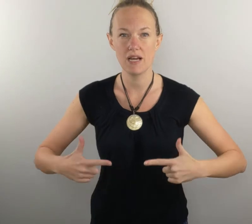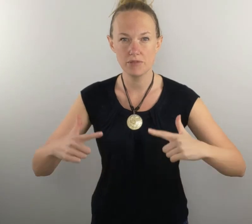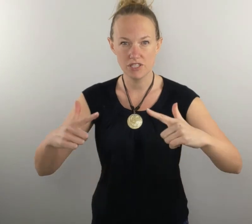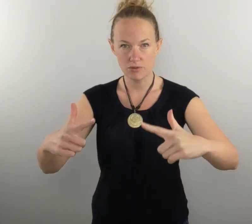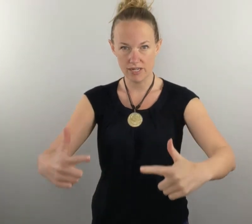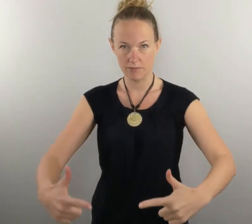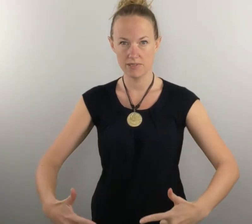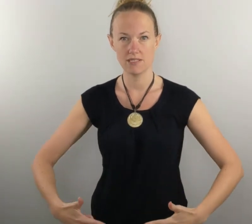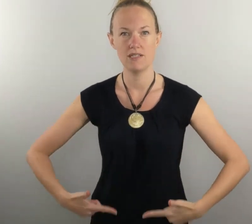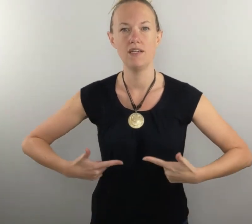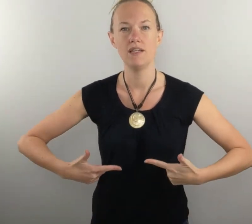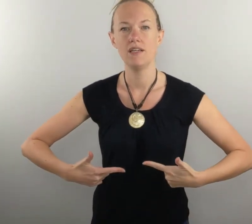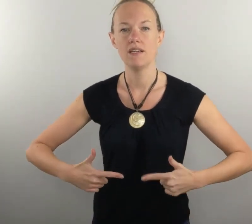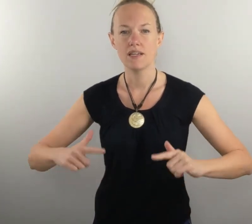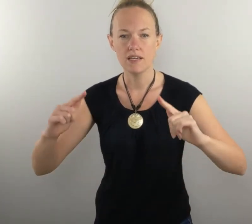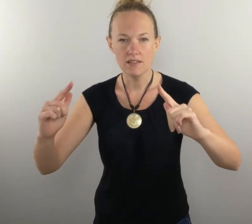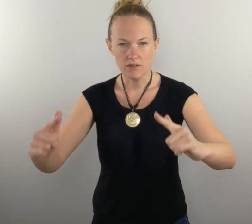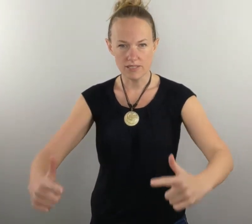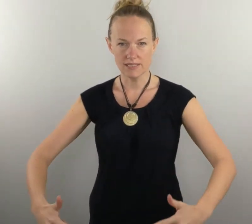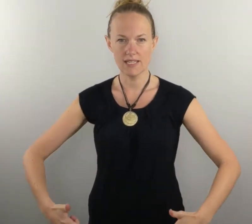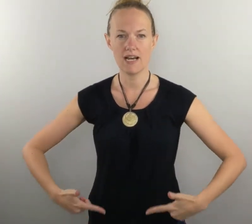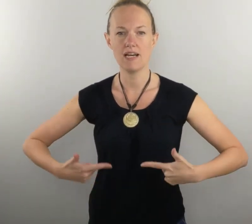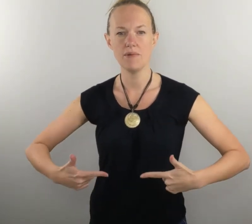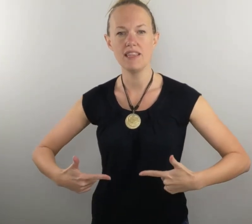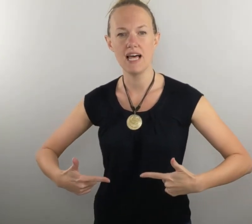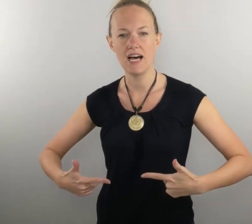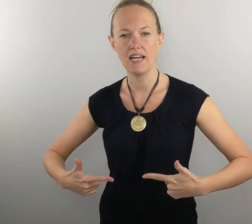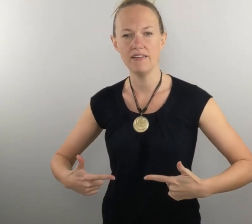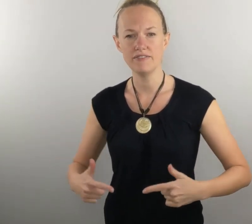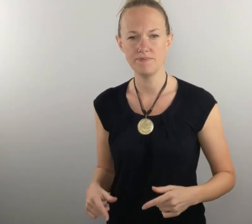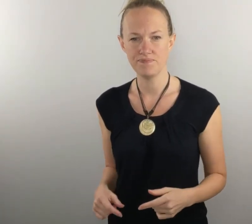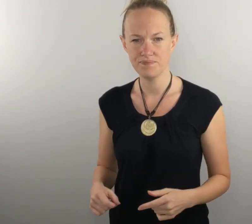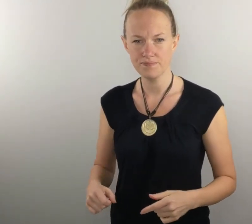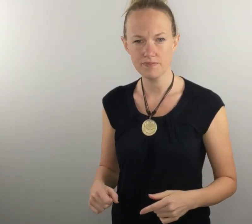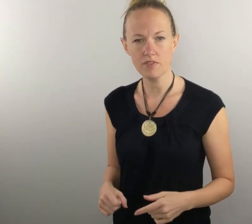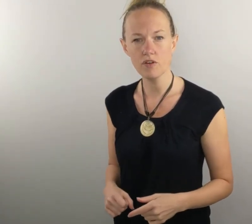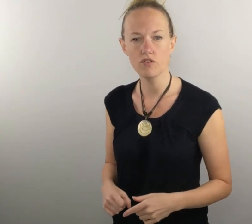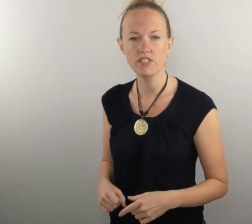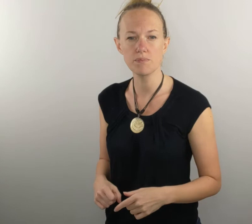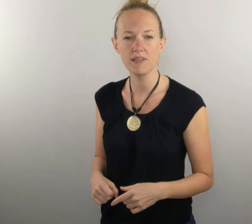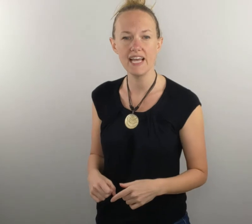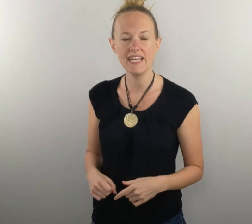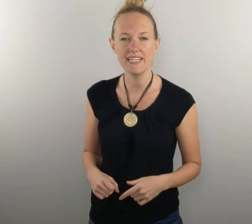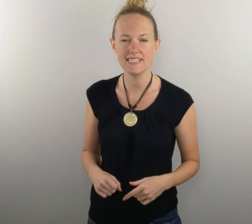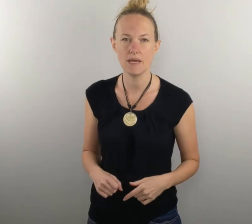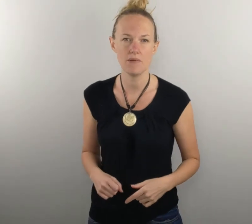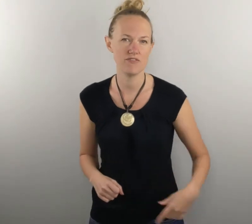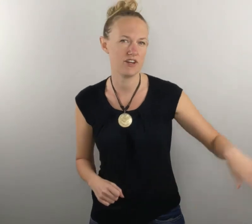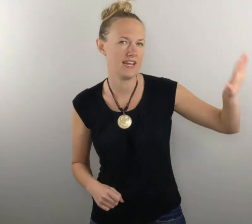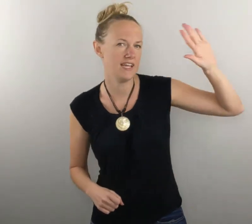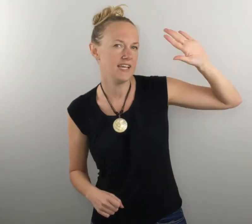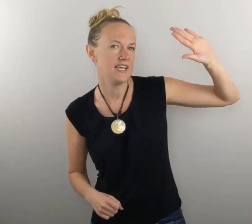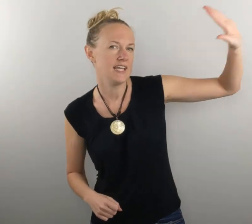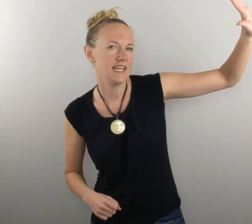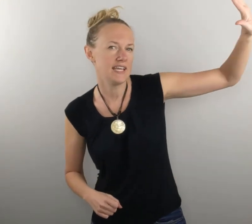to your ribs. Okay, the reason that I'm alive, for his blood has set me free.